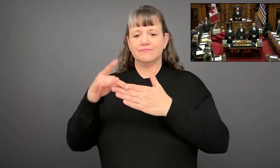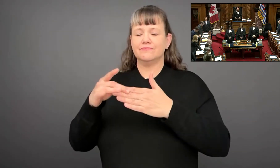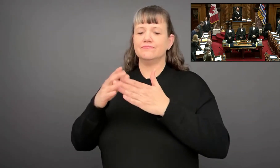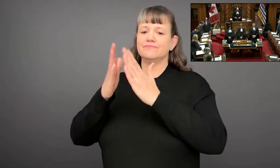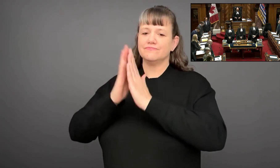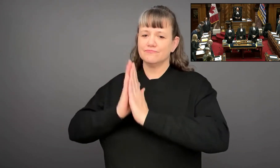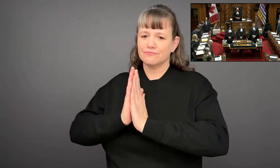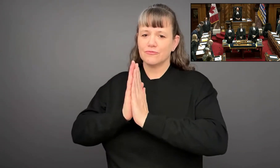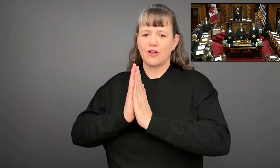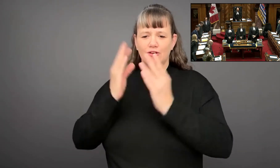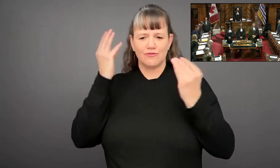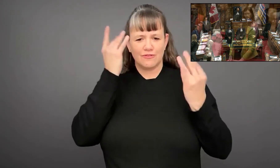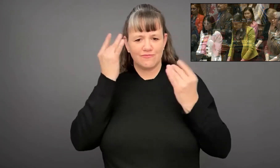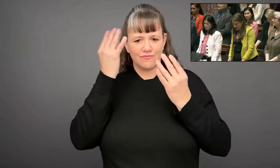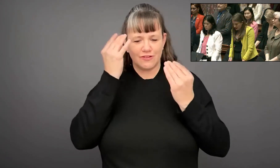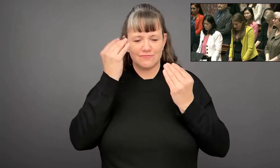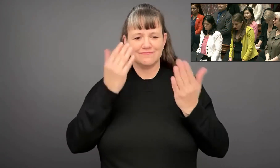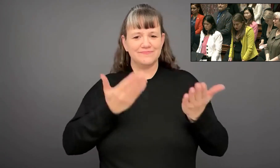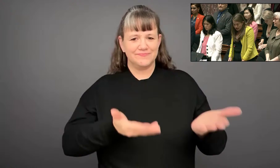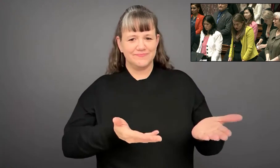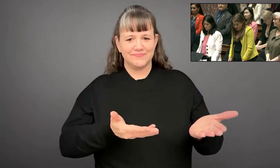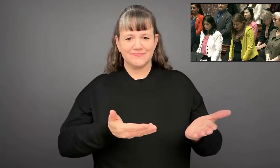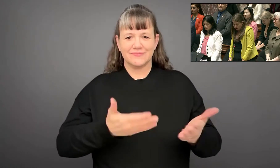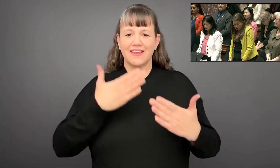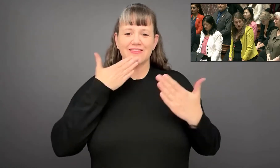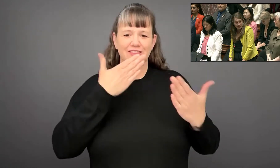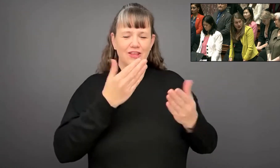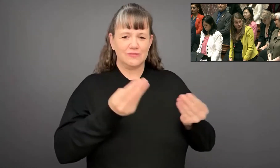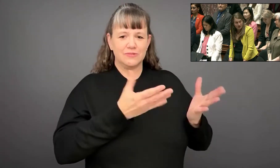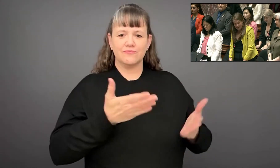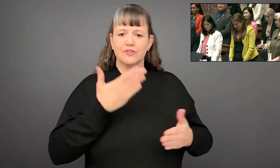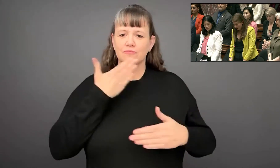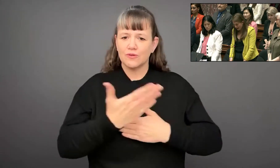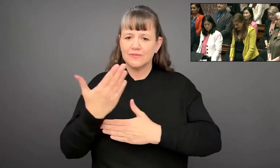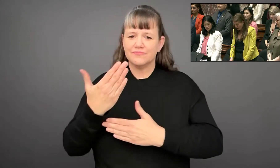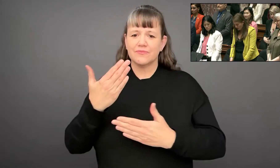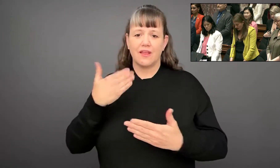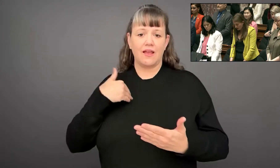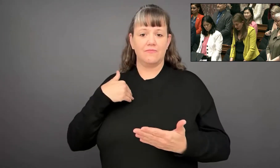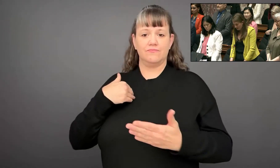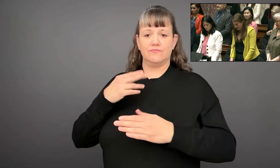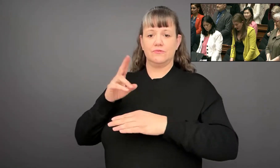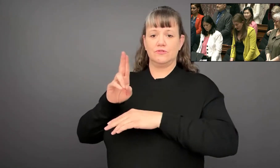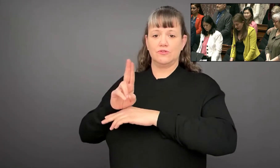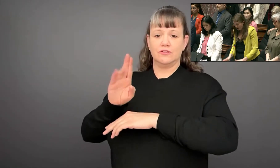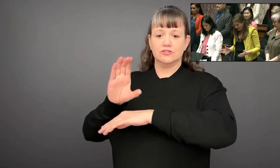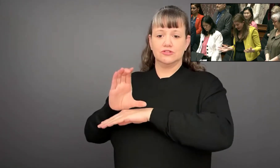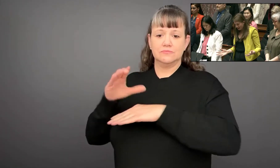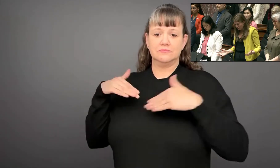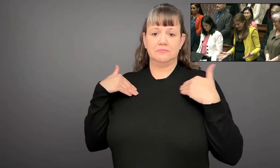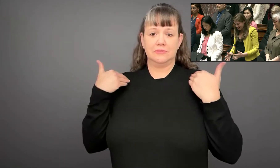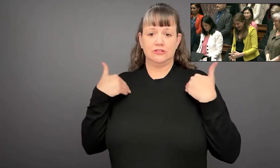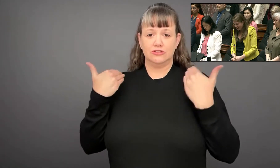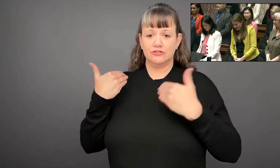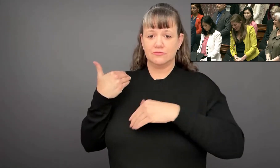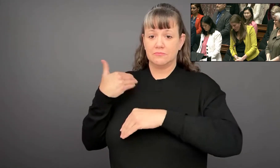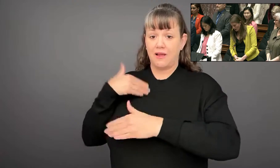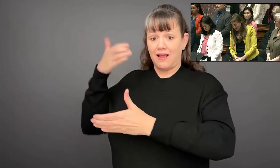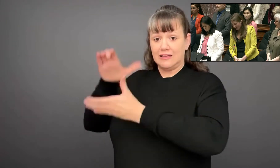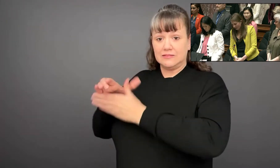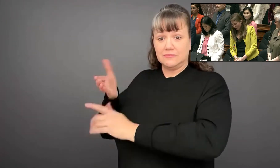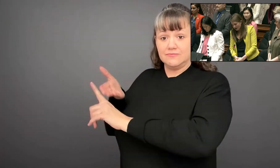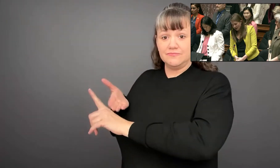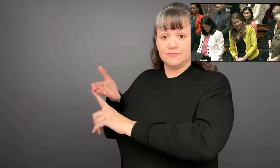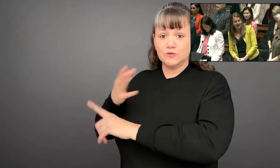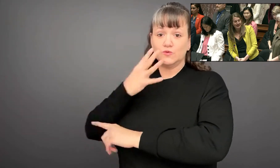and good morning. As folks may know, I am an ordained United Church minister and my husband is Jewish, but given the recent end of the holy